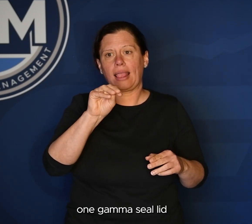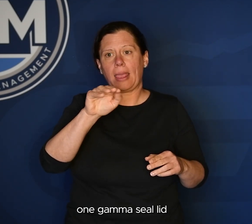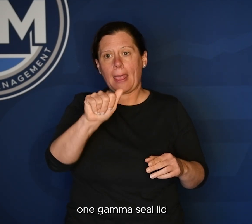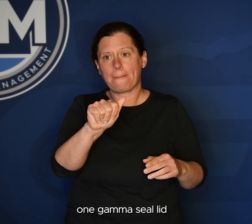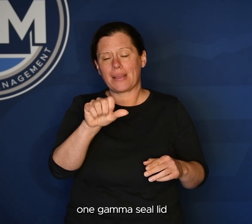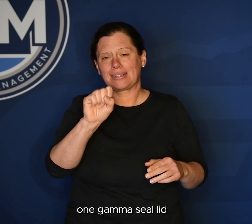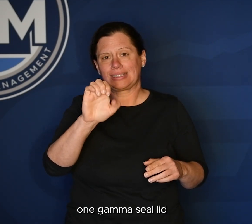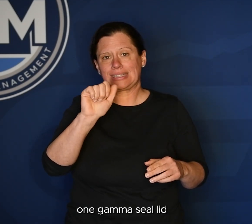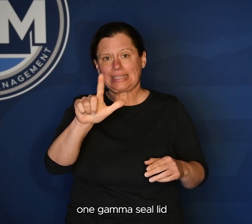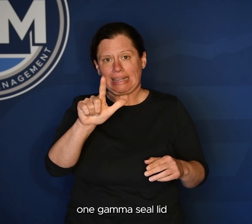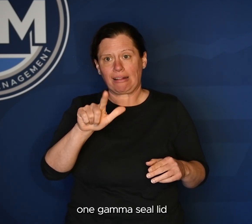1 Gamma Seal lid,